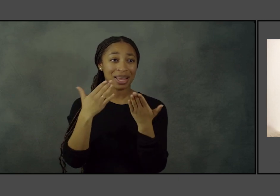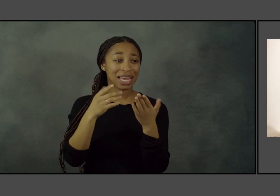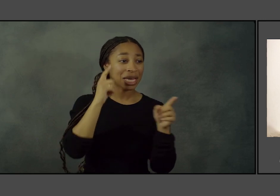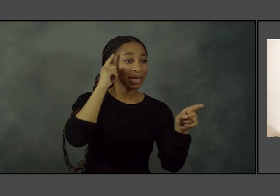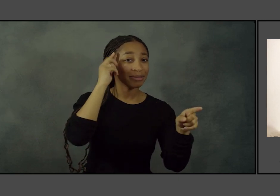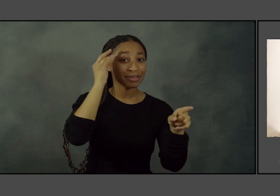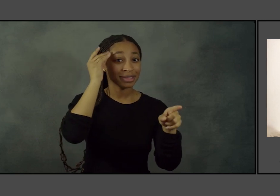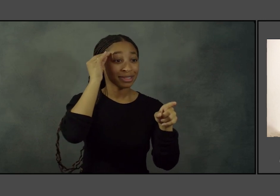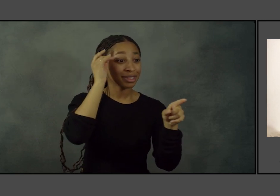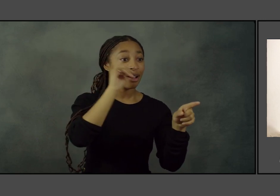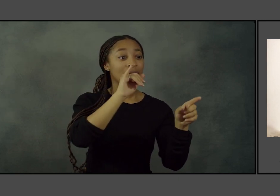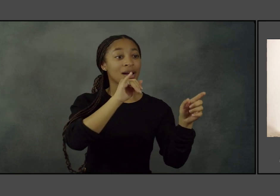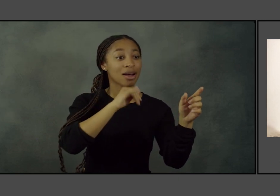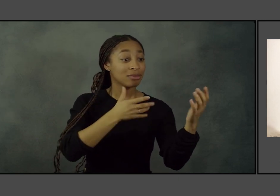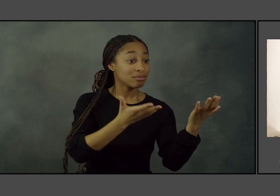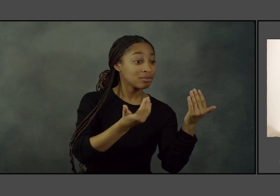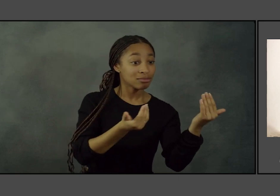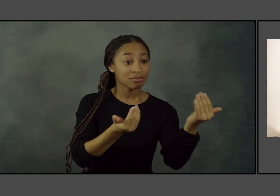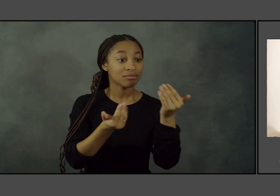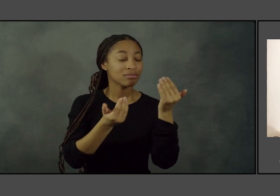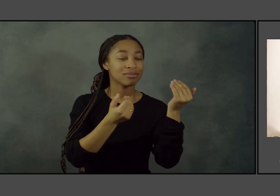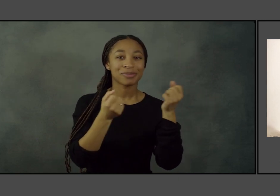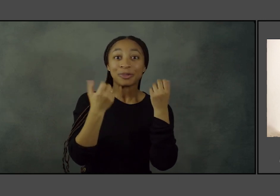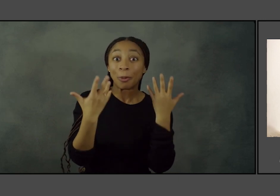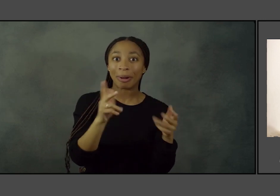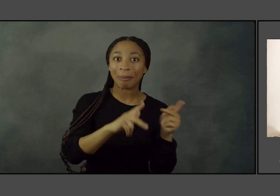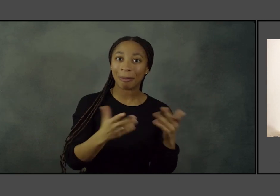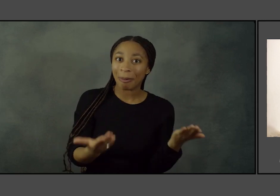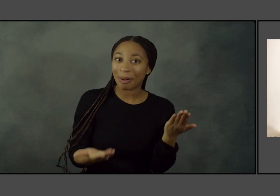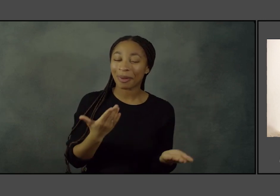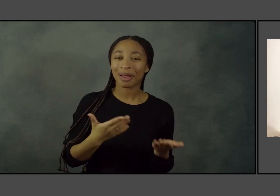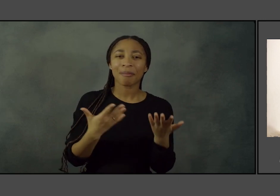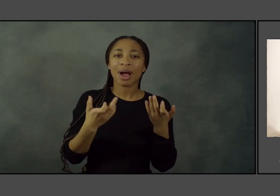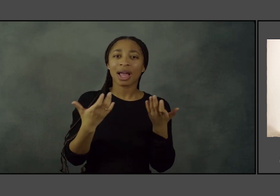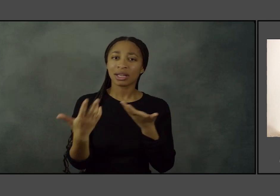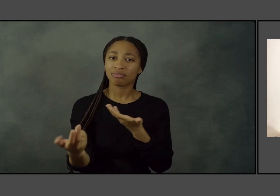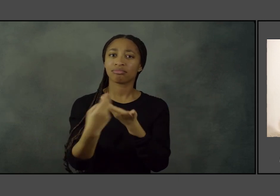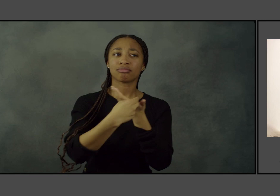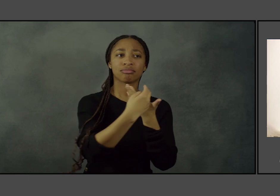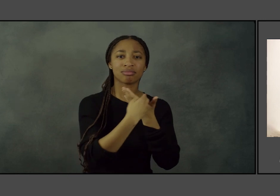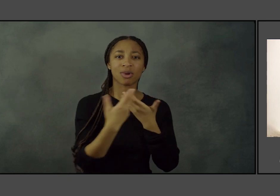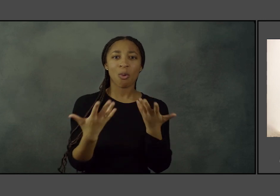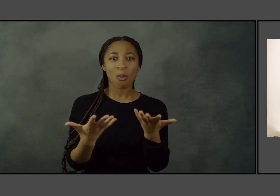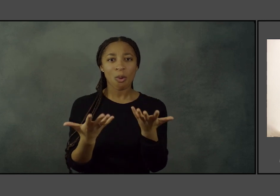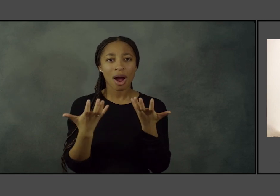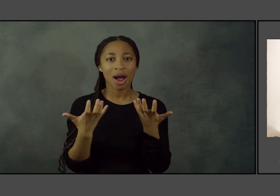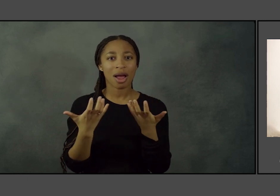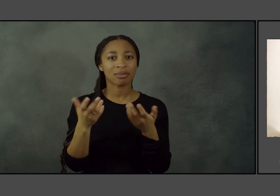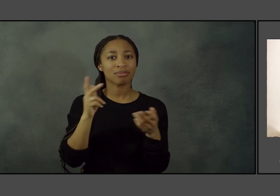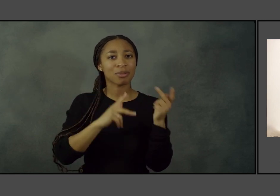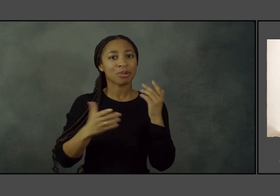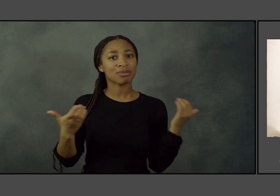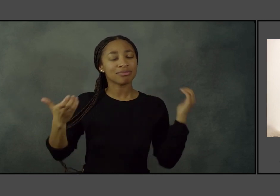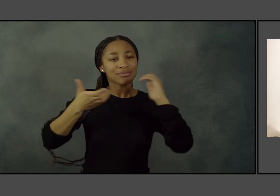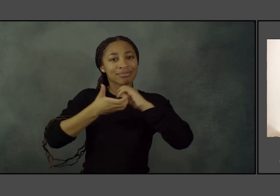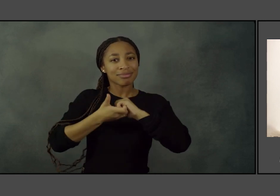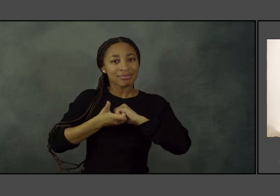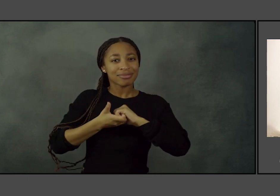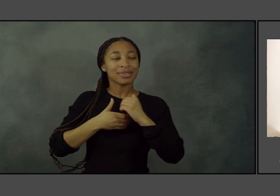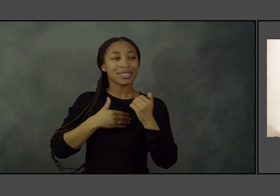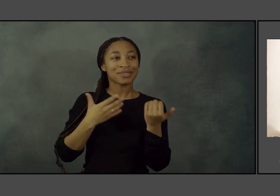constantly inviting people to be a part of her projects. I mean, I think we all got to know each other better because of Mhm.